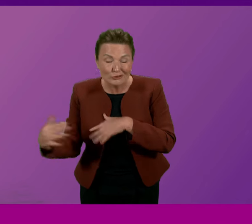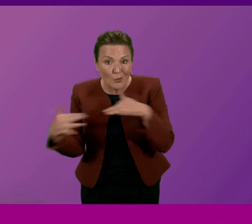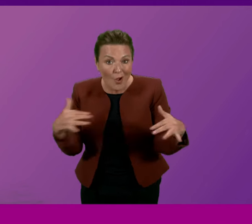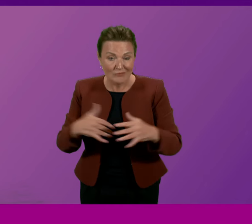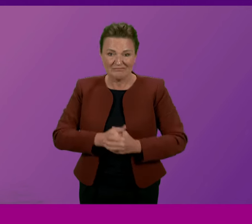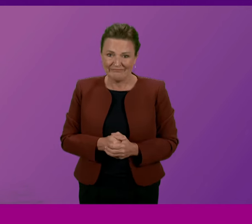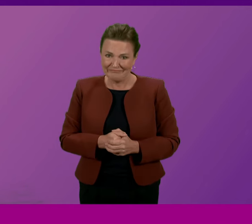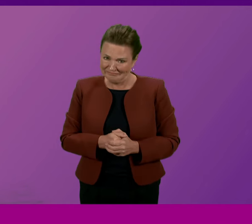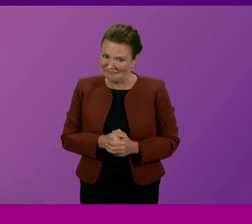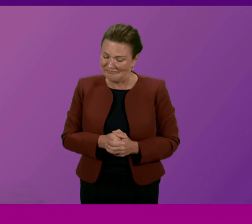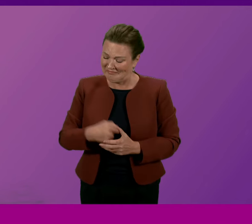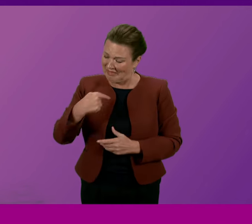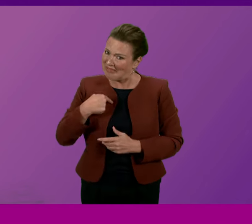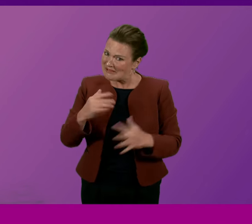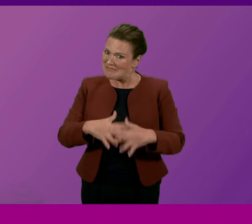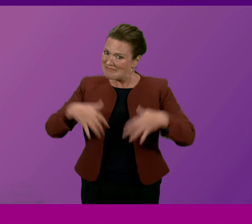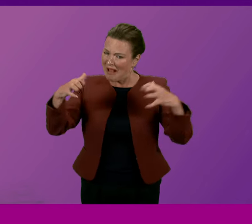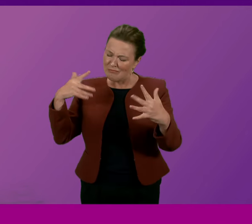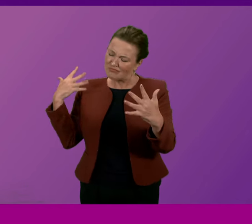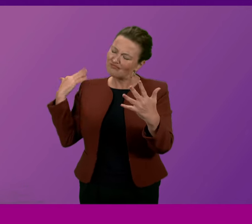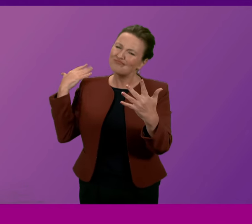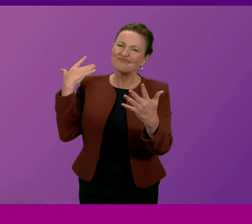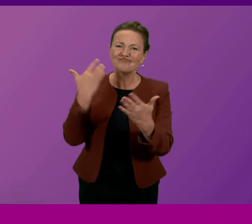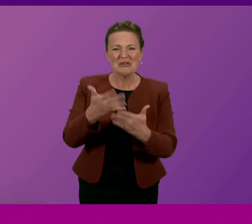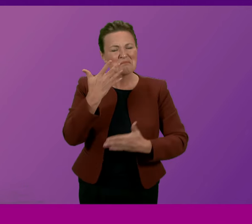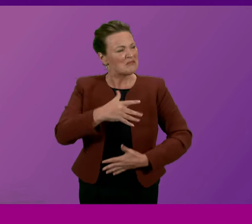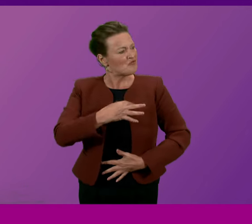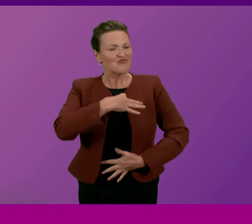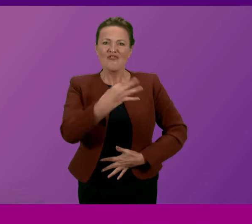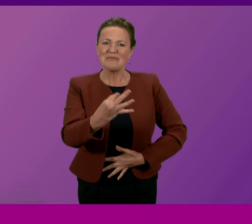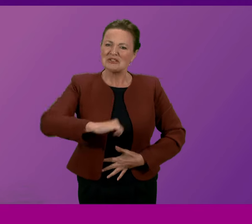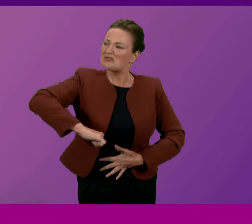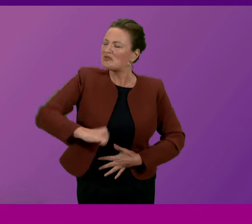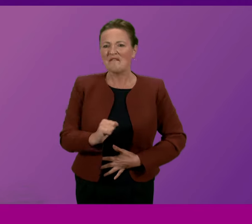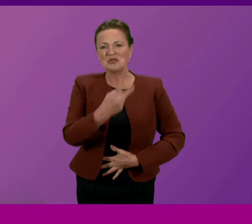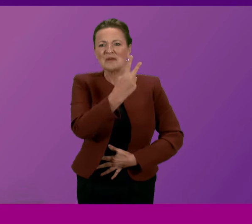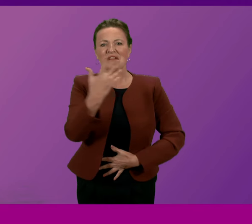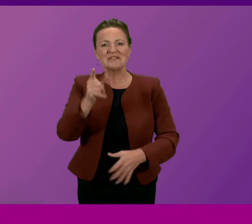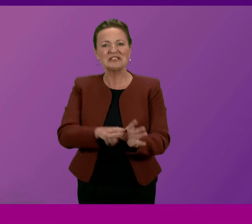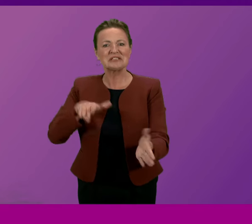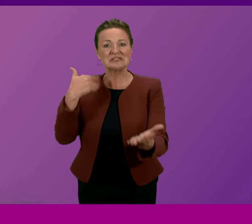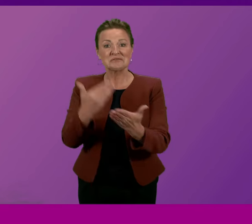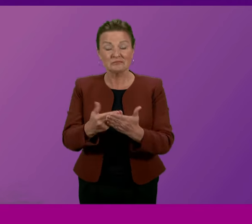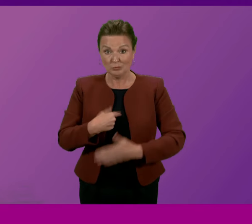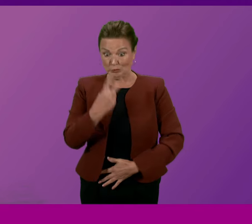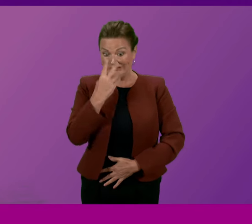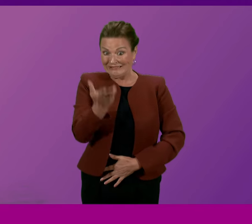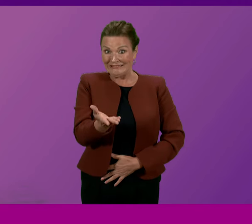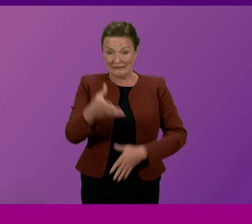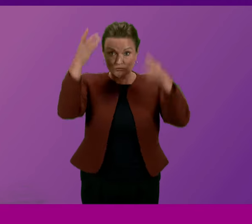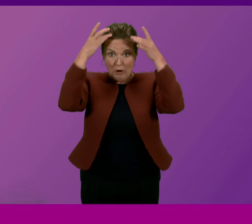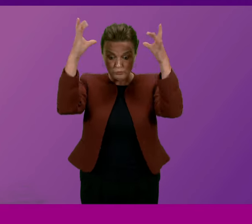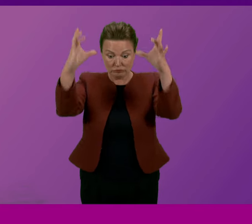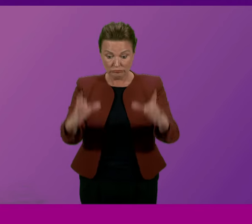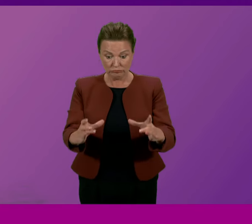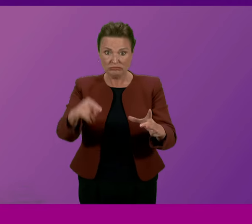topics, this Parliament has been the voice of Scotland. The Scots Crown sits before us, a symbol